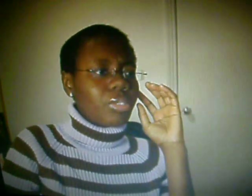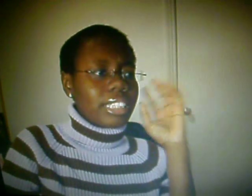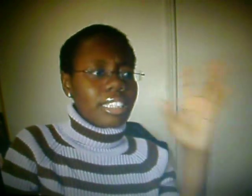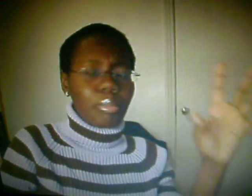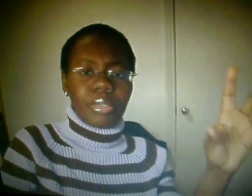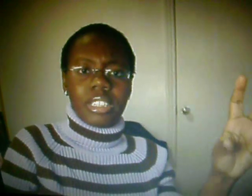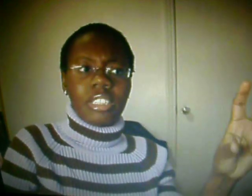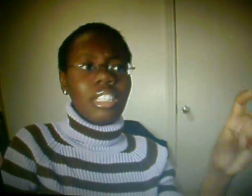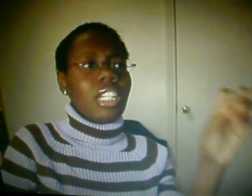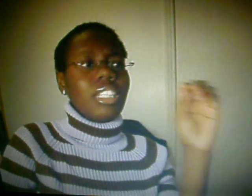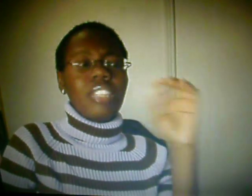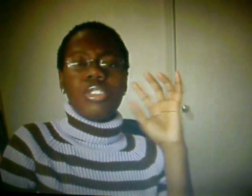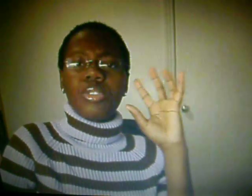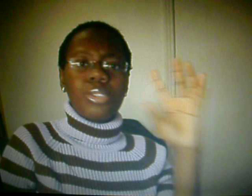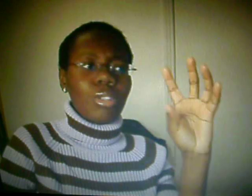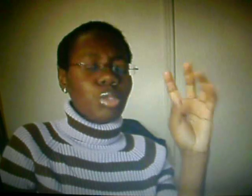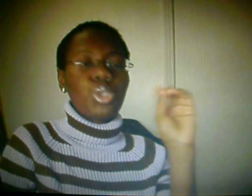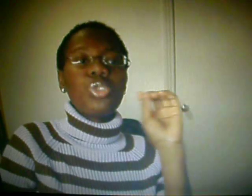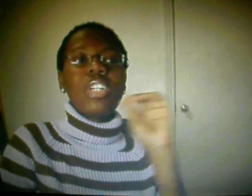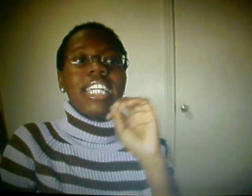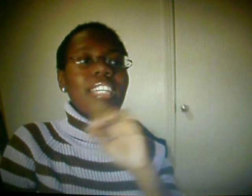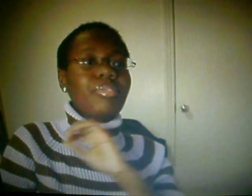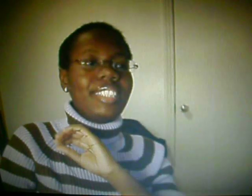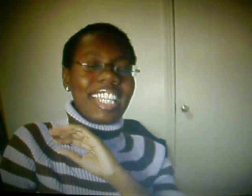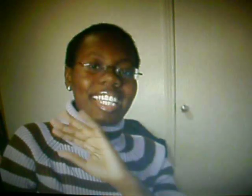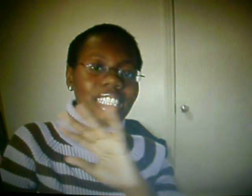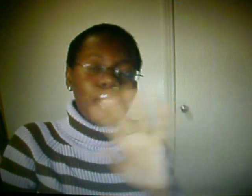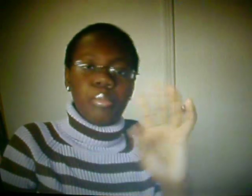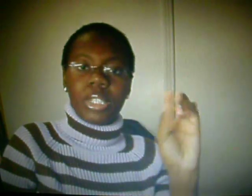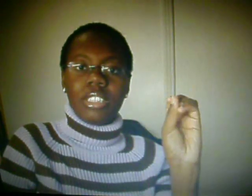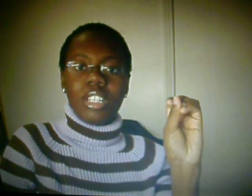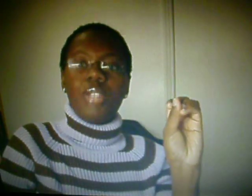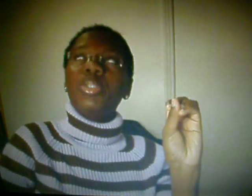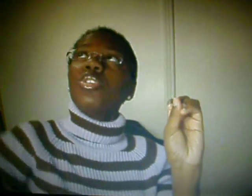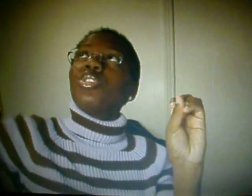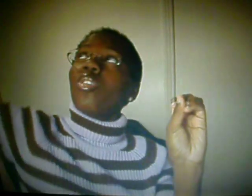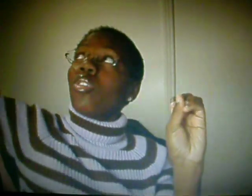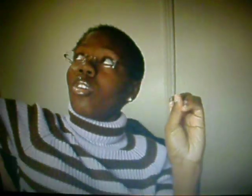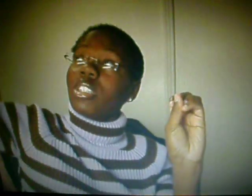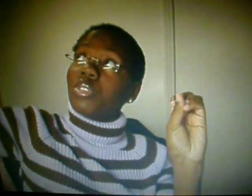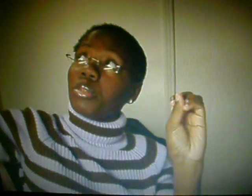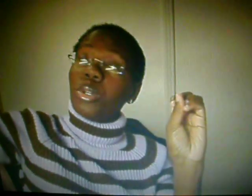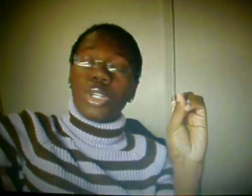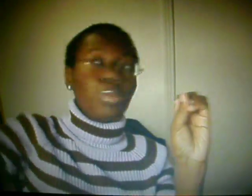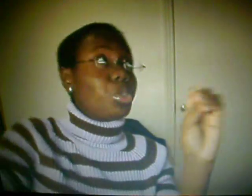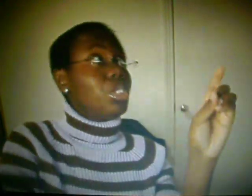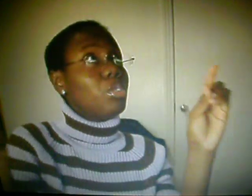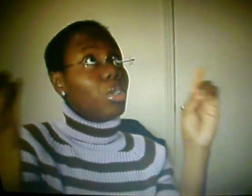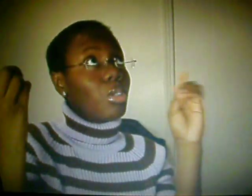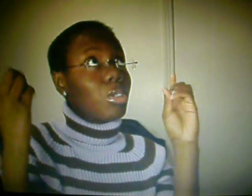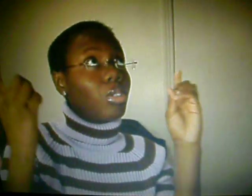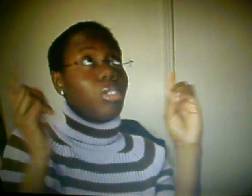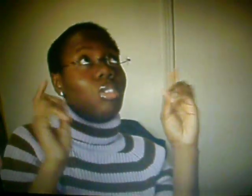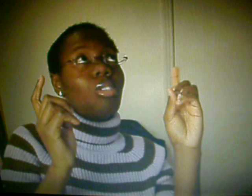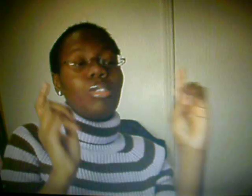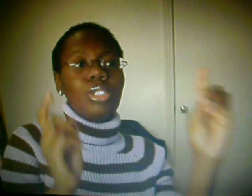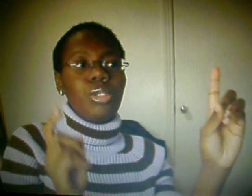interpreting, gifts of tongues, we should not envy anybody because all is from God. We should give God all the glory.